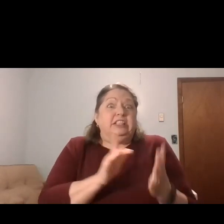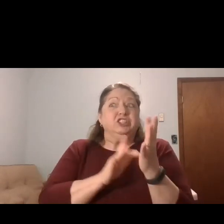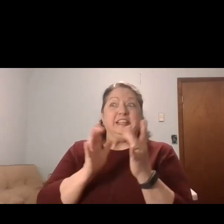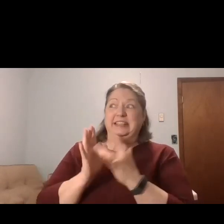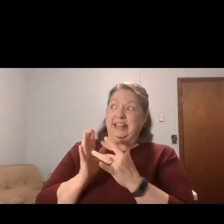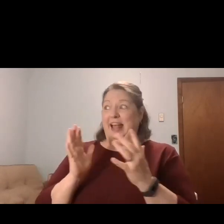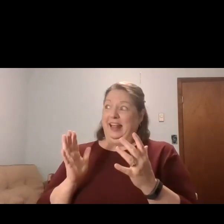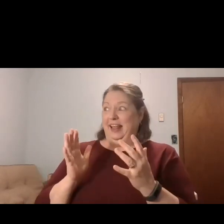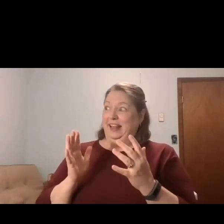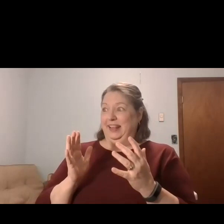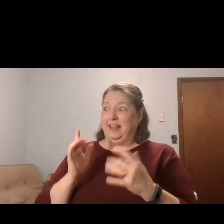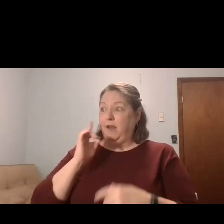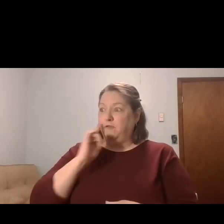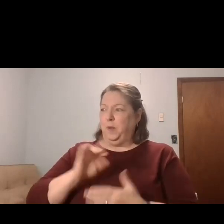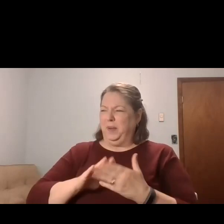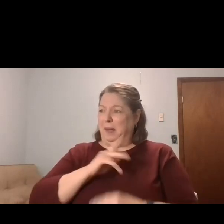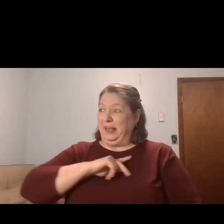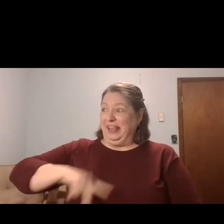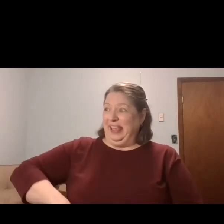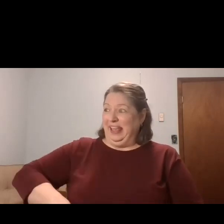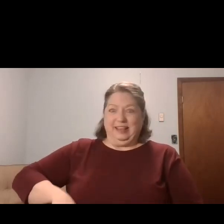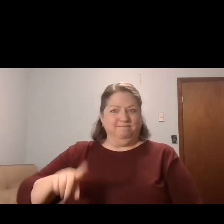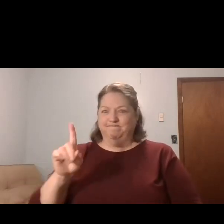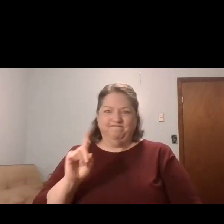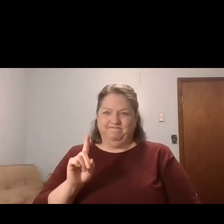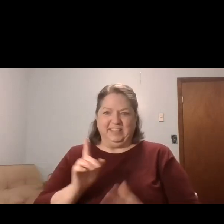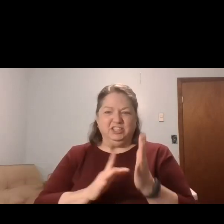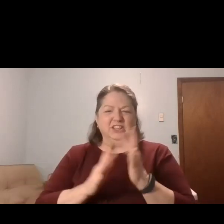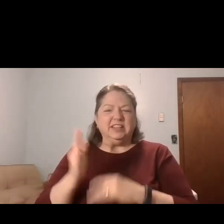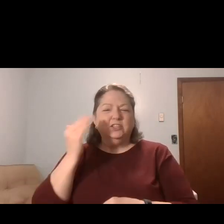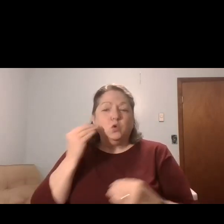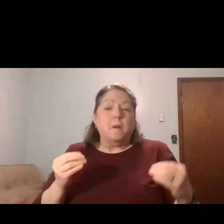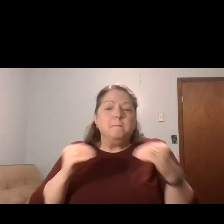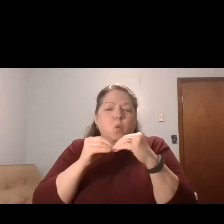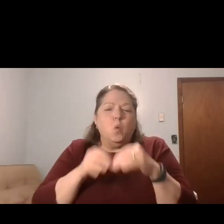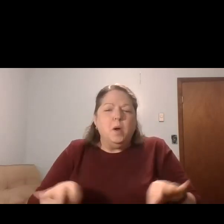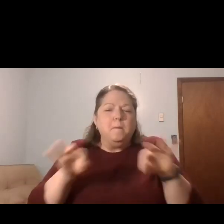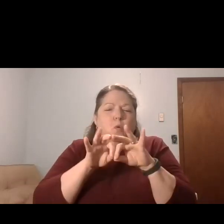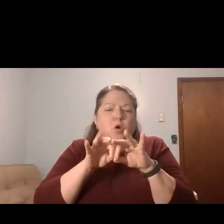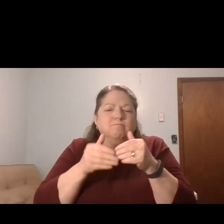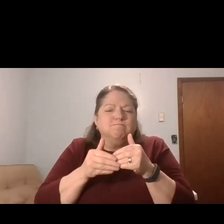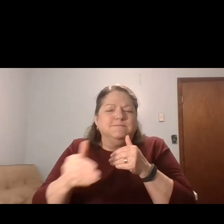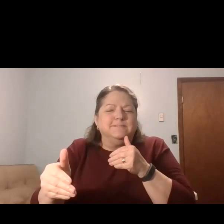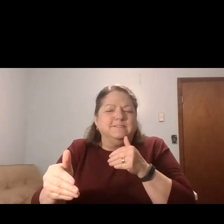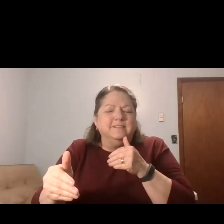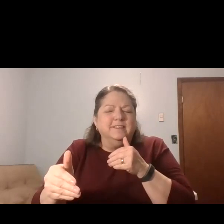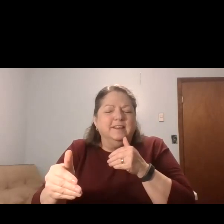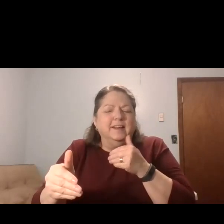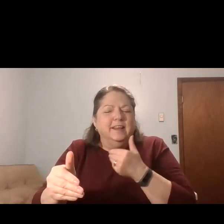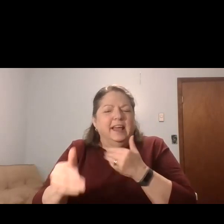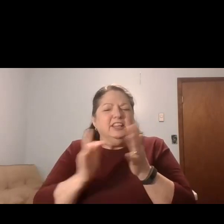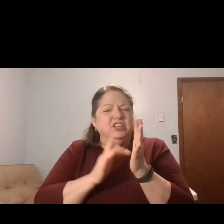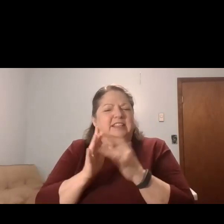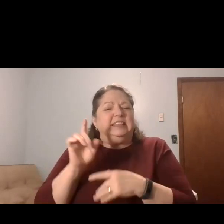the temporary thing of that day, but he came for what he's doing and wants to do in all of our lives. And so Jesus died. He had